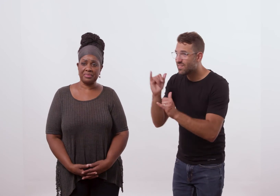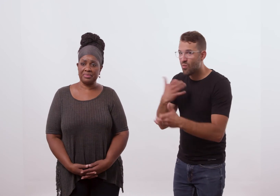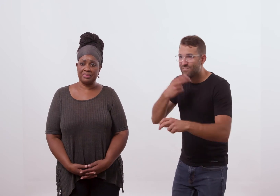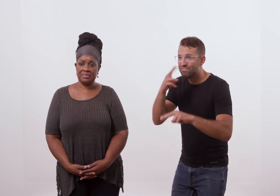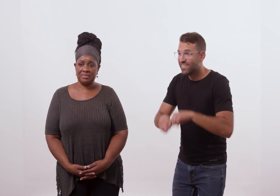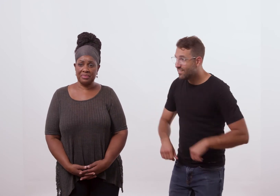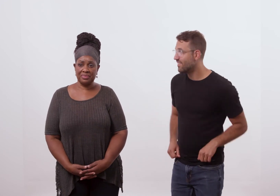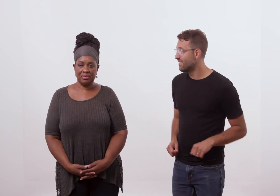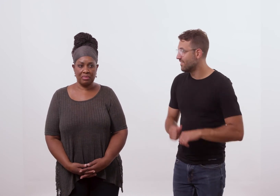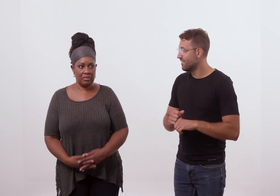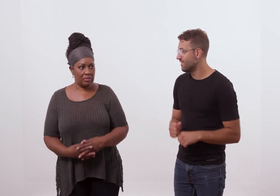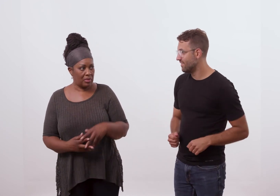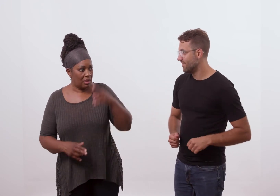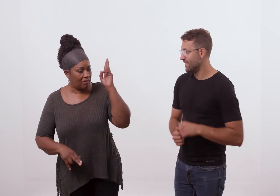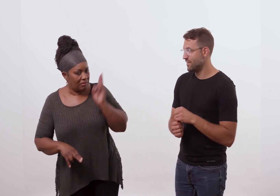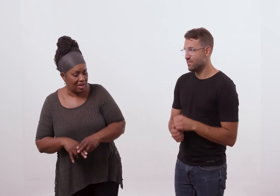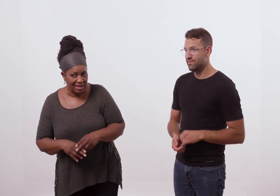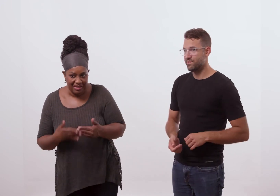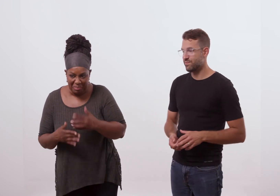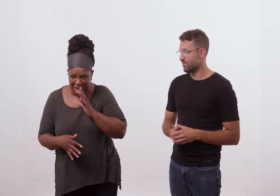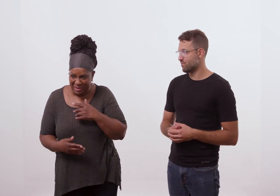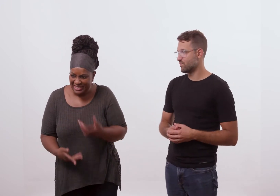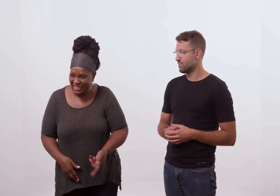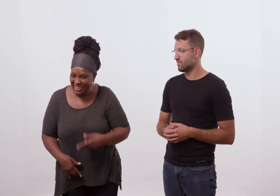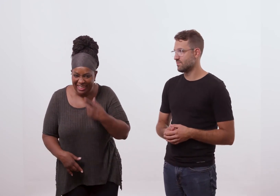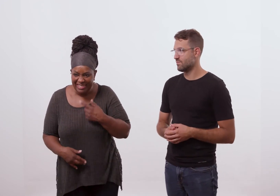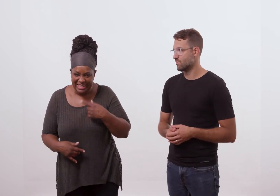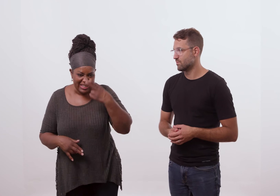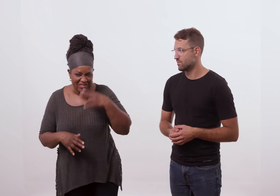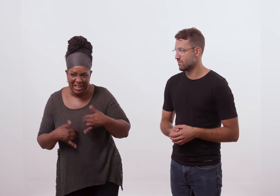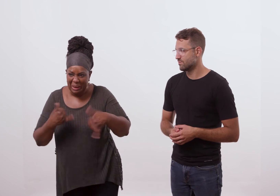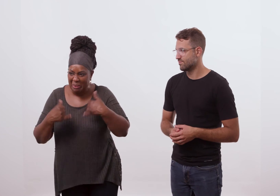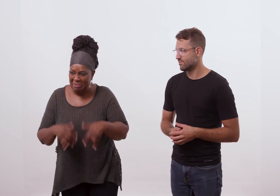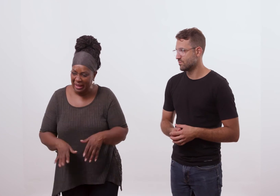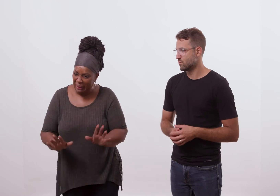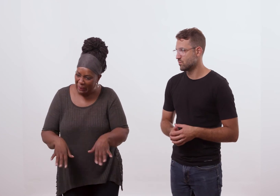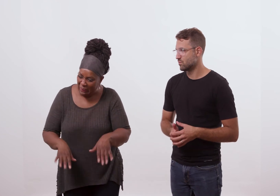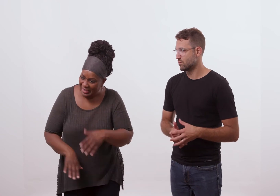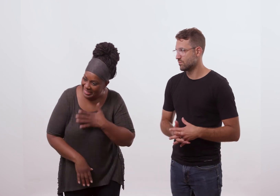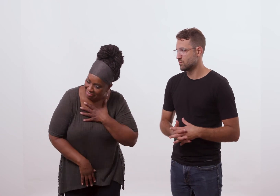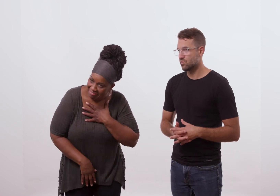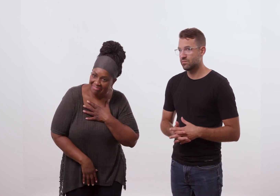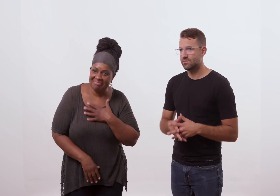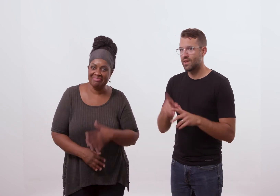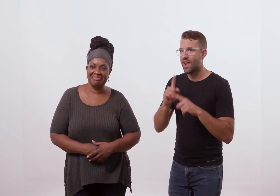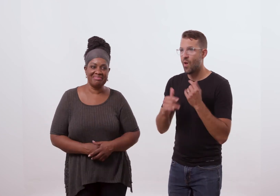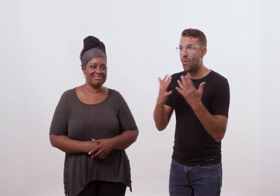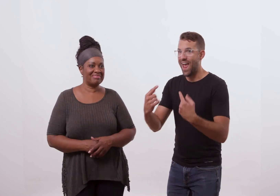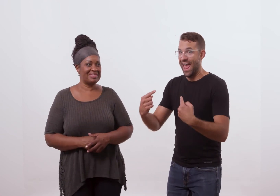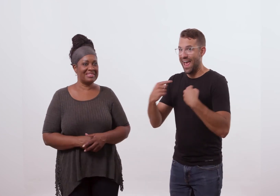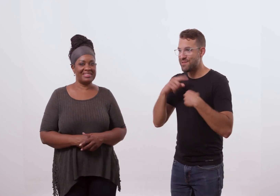Fun? The infant talks as if the hunt is play. I can't wait till I get to go.